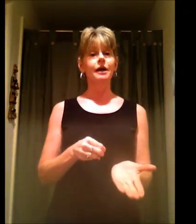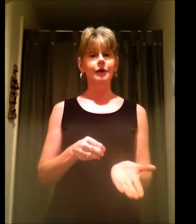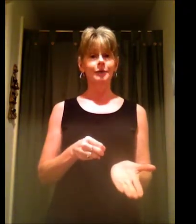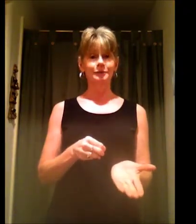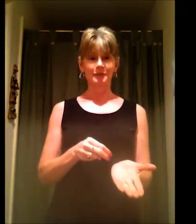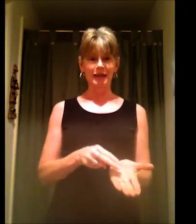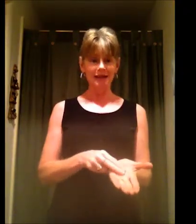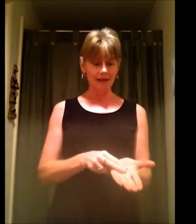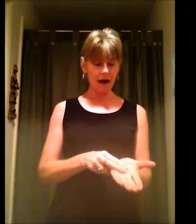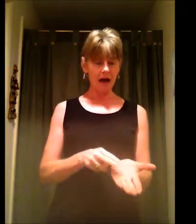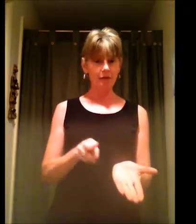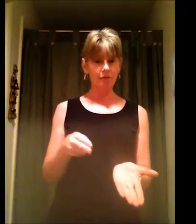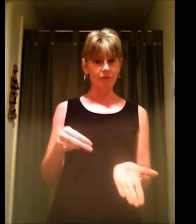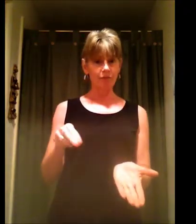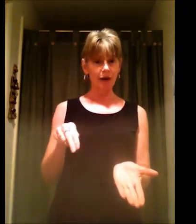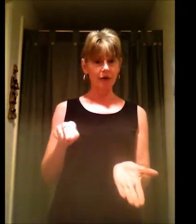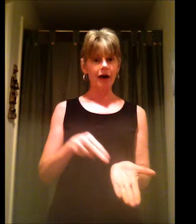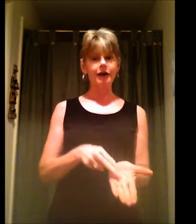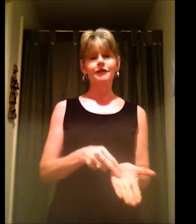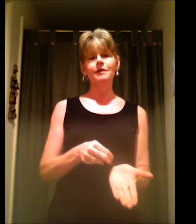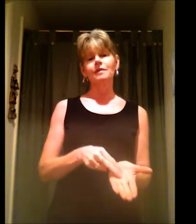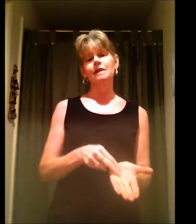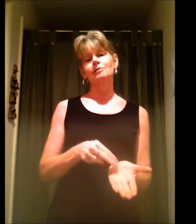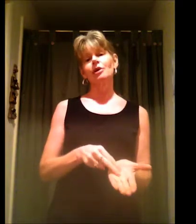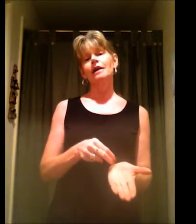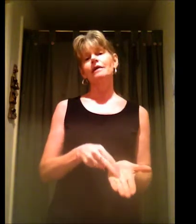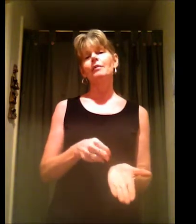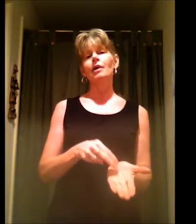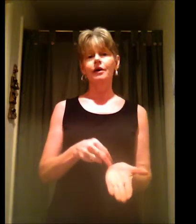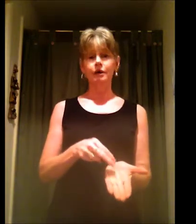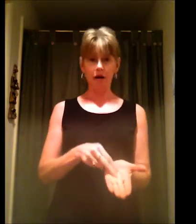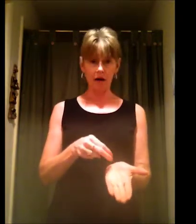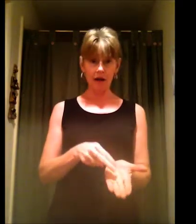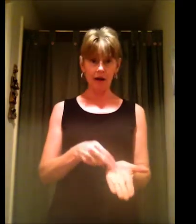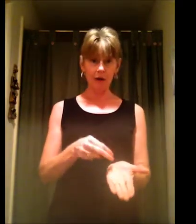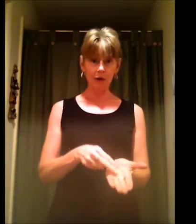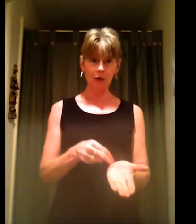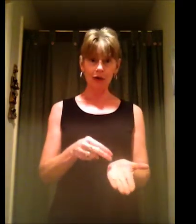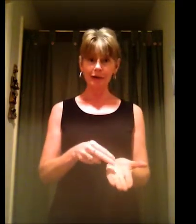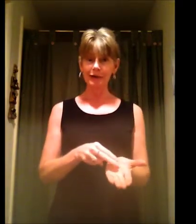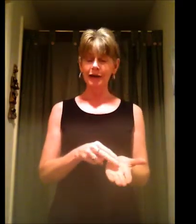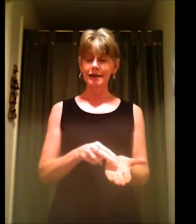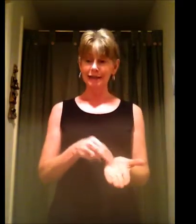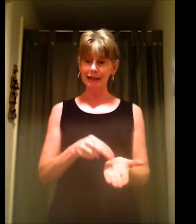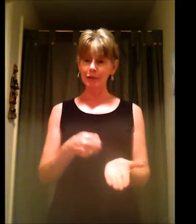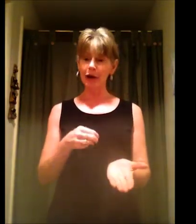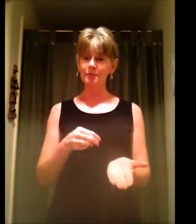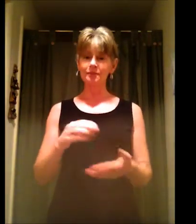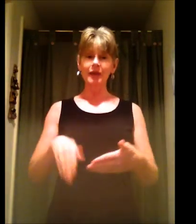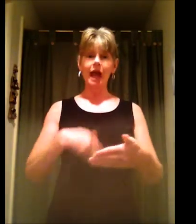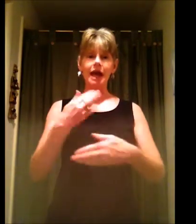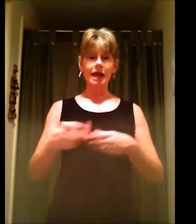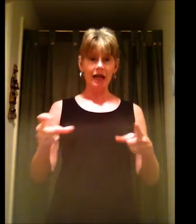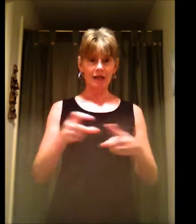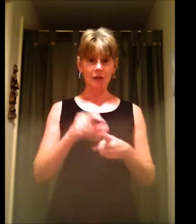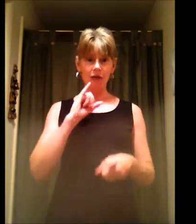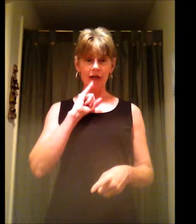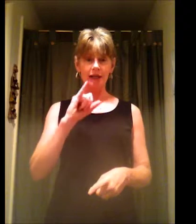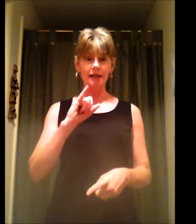butter. Butter knife, spreading the butter on your slice of bread. Next word